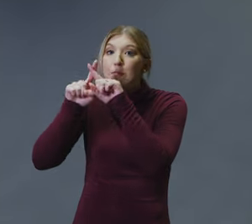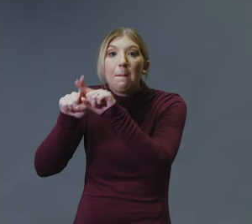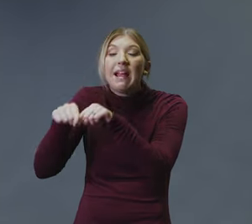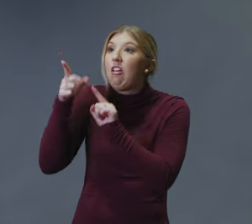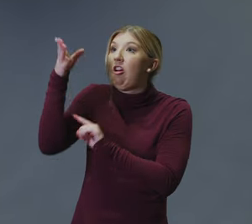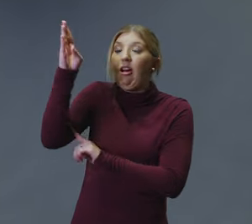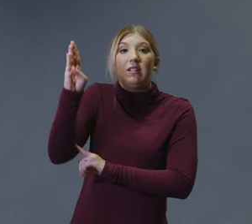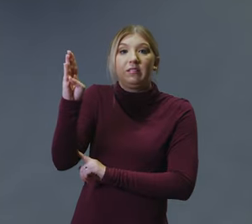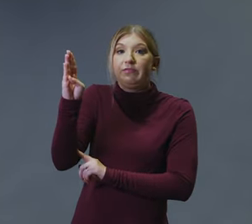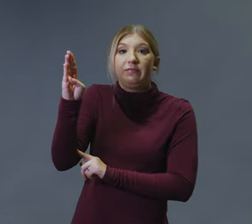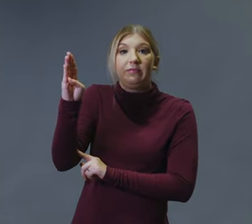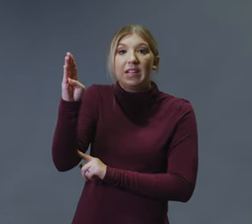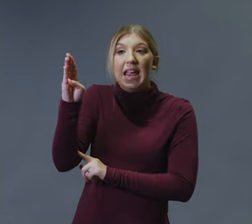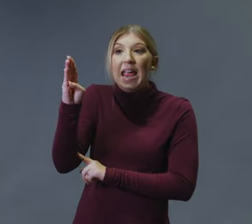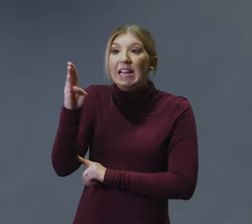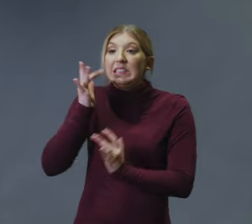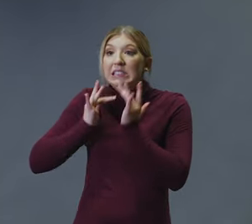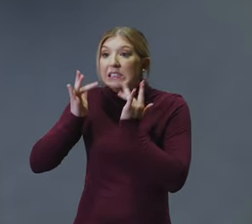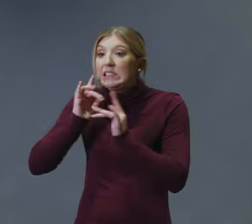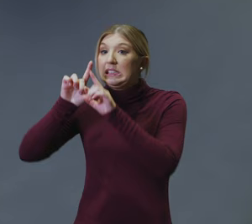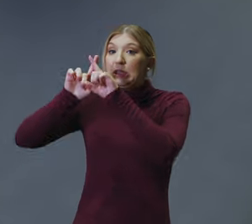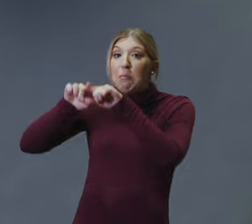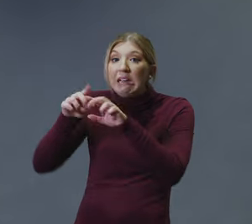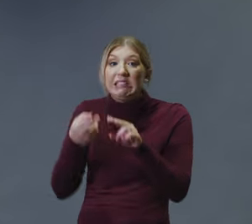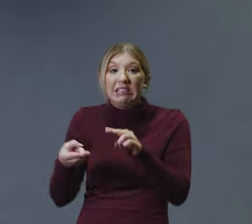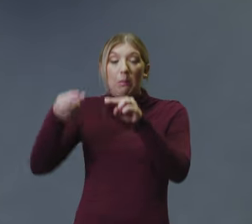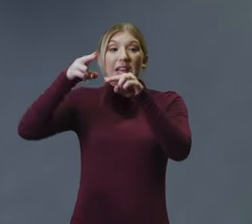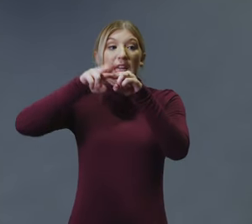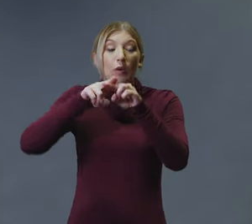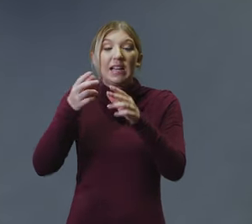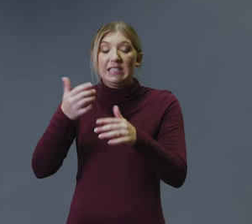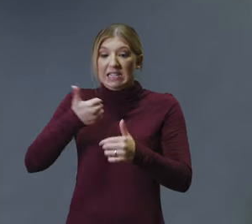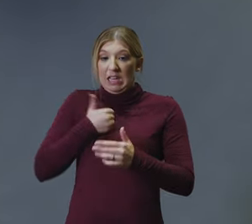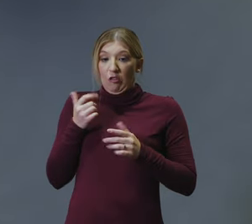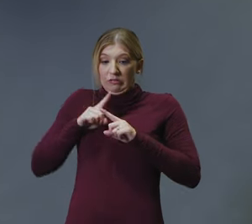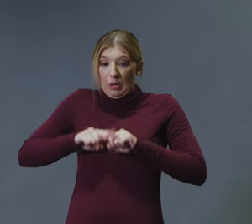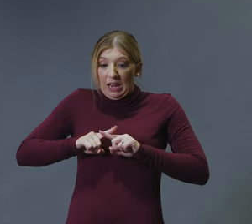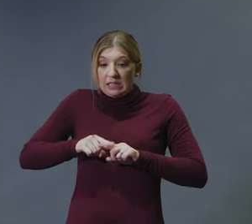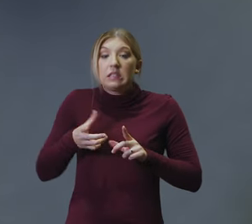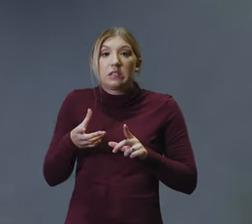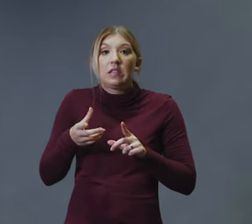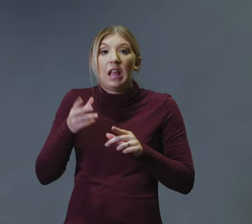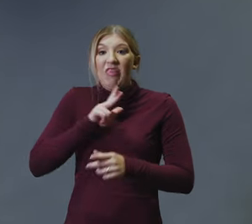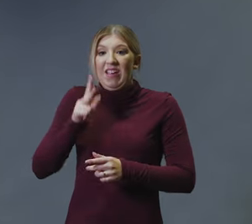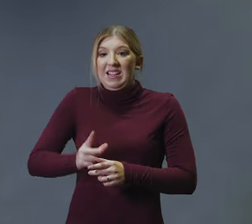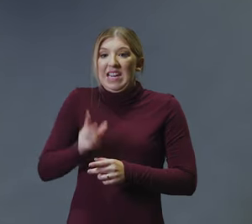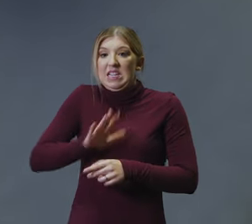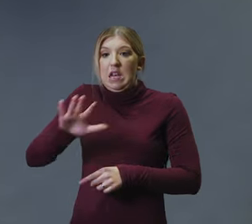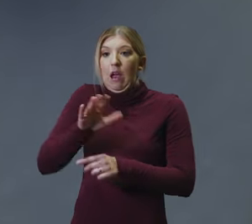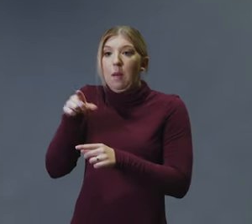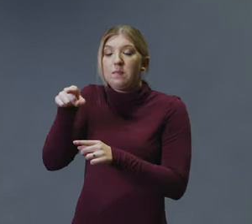God. And it's in their lack of dependence and their increase in their self-reliance that this kingdom has